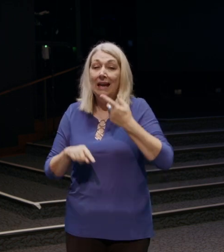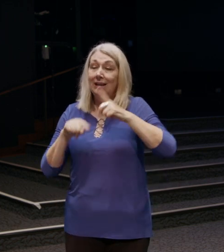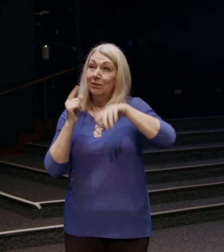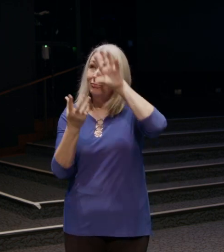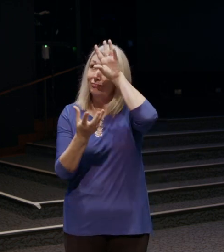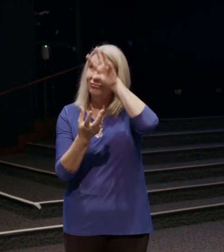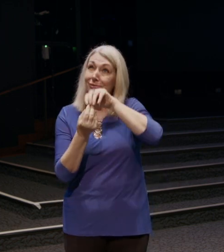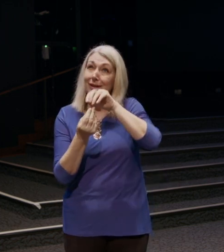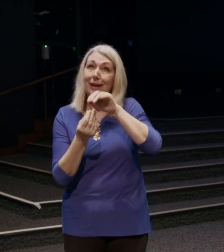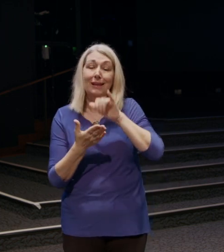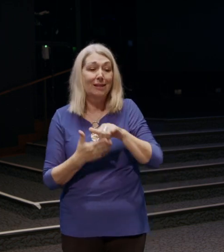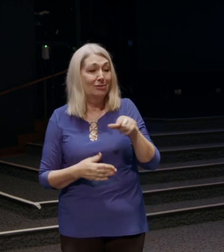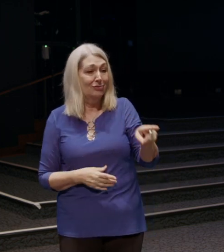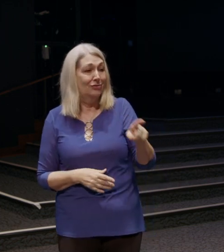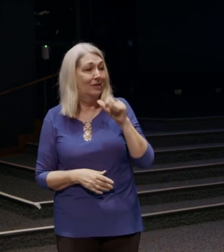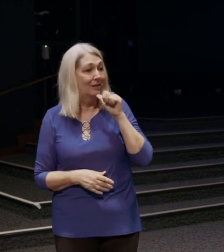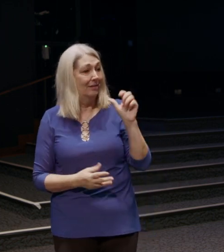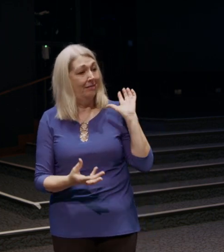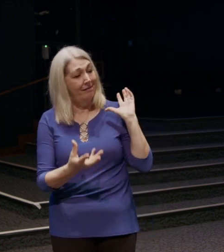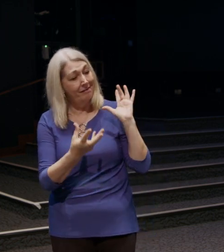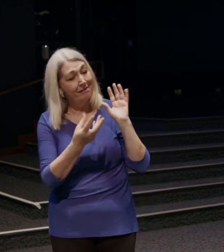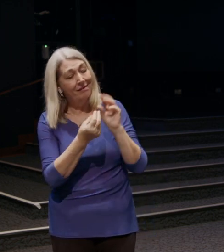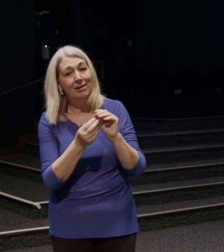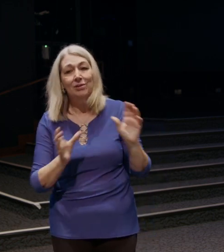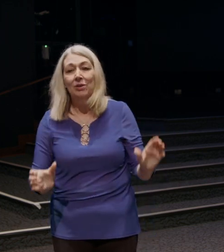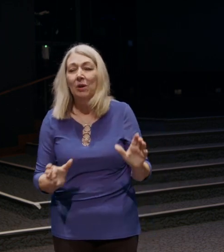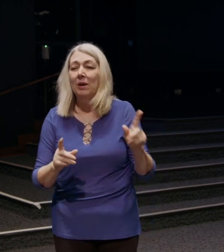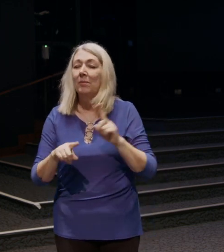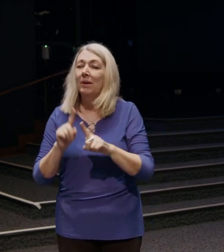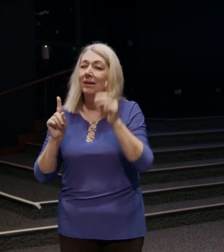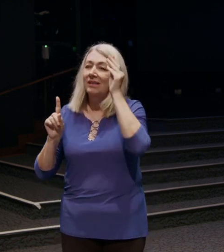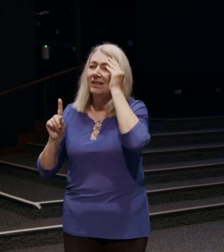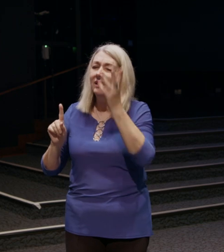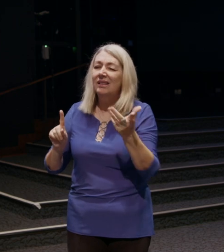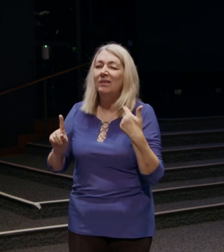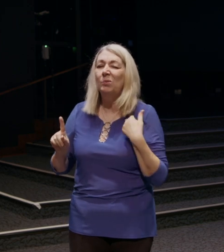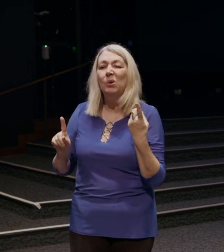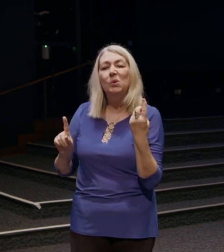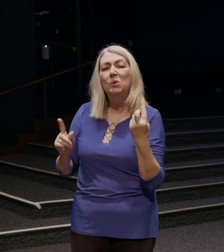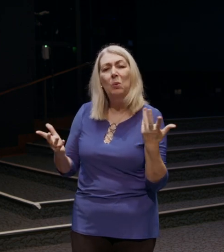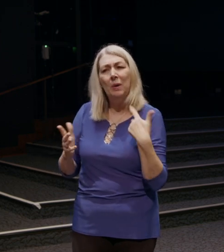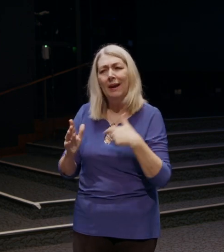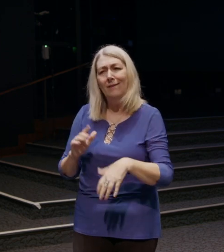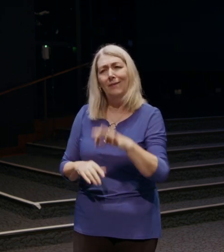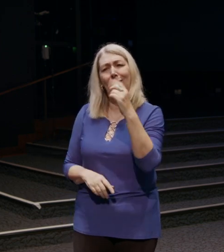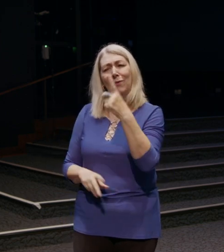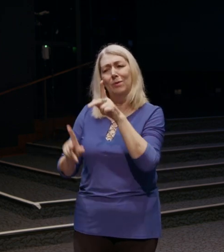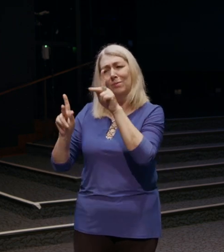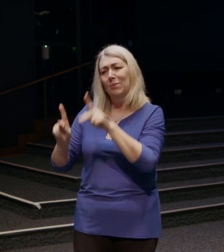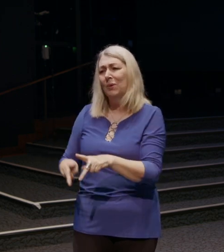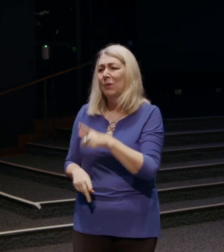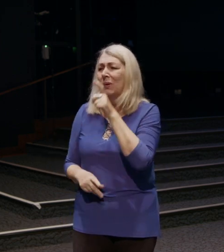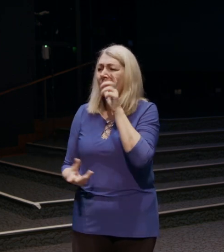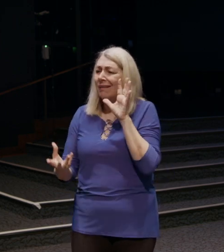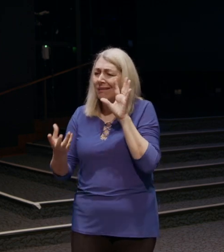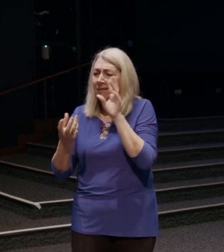lie. But here's what I can do. You know what we have found? We have found a person who has a spotless